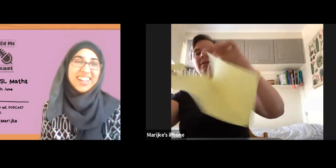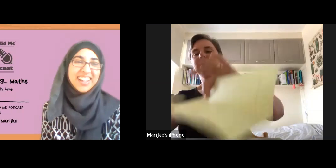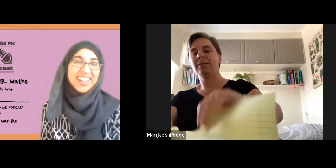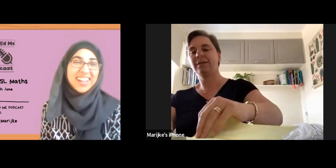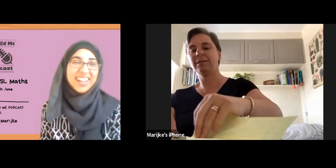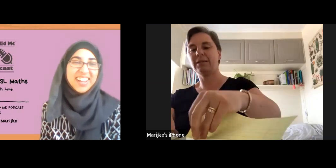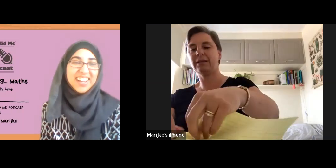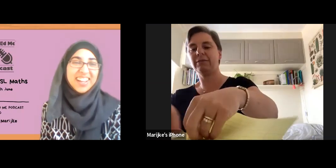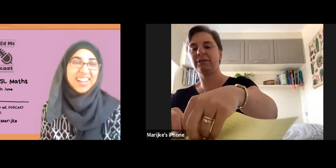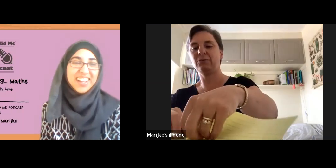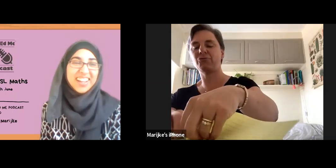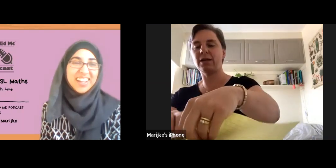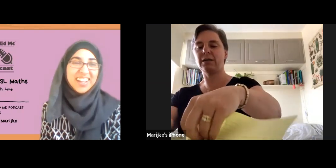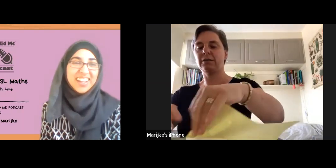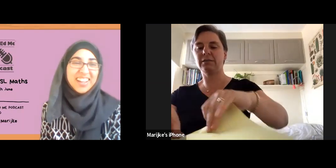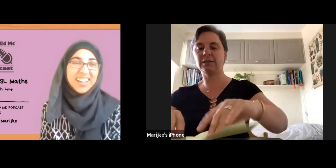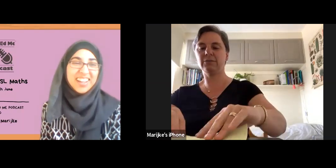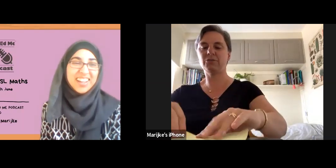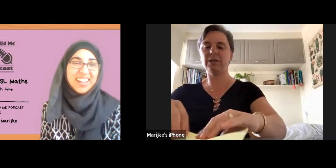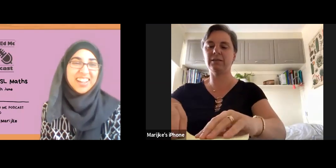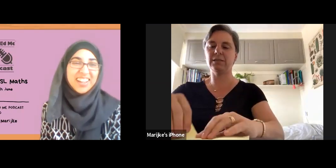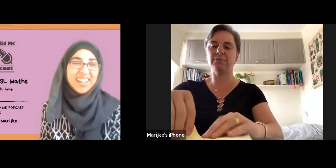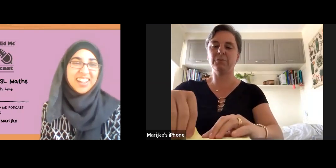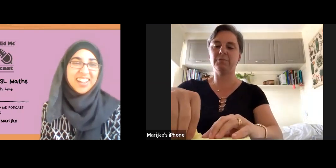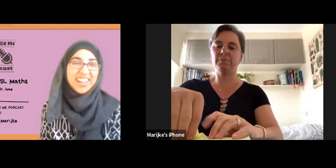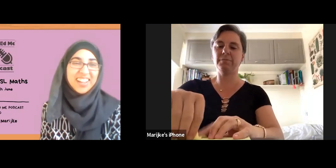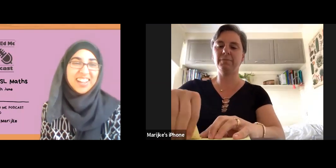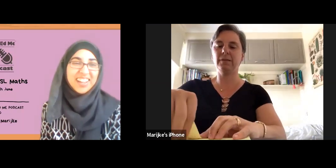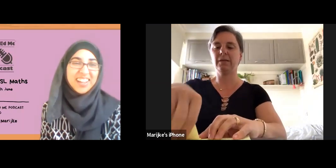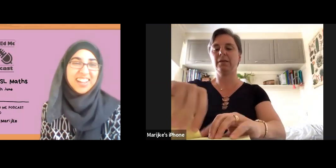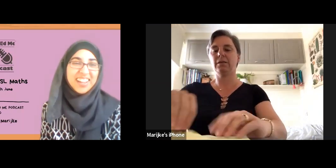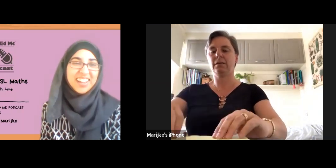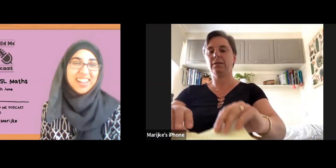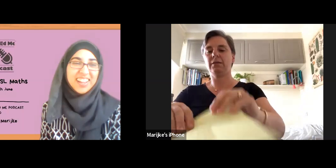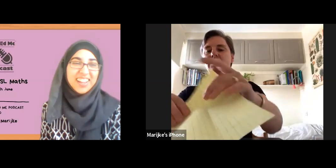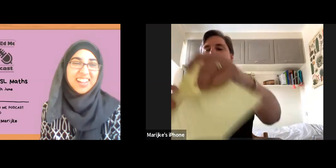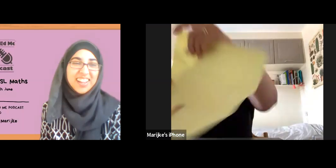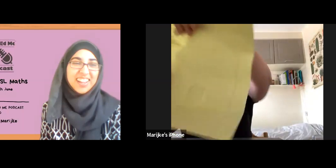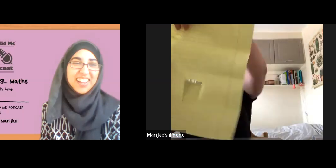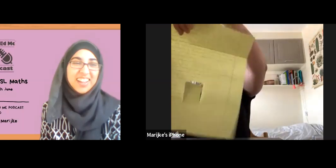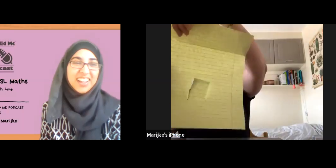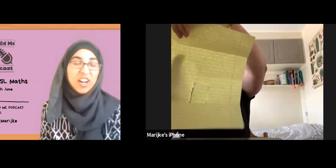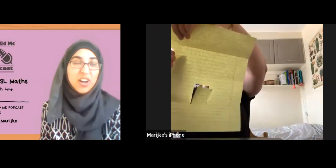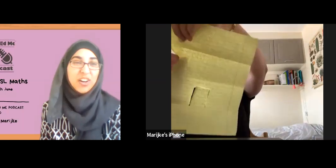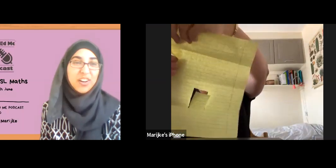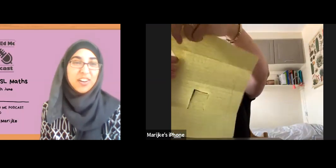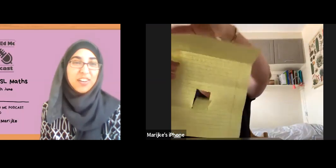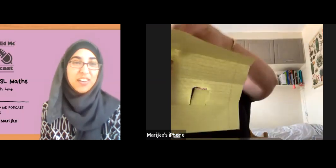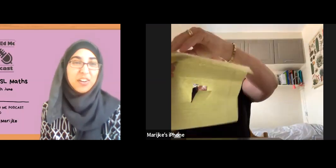on. So if I do triangles, hang on, triangles will... I do triangles and then fold it in.